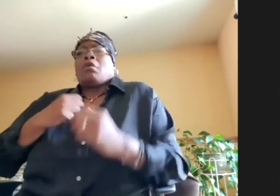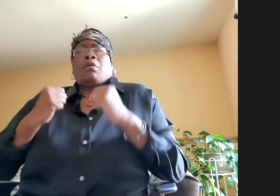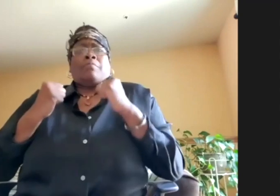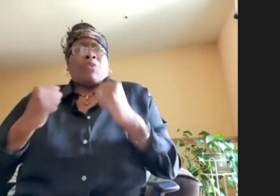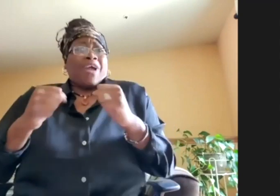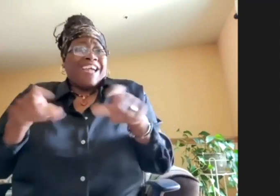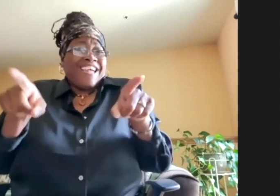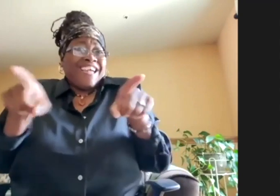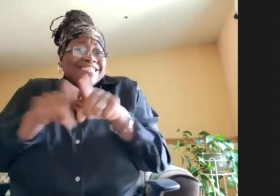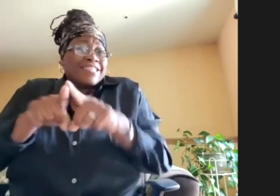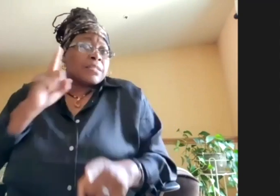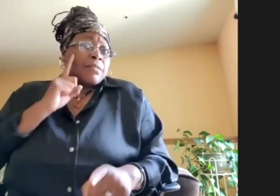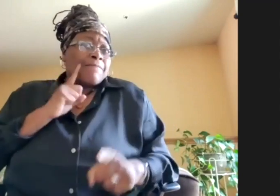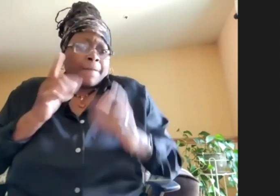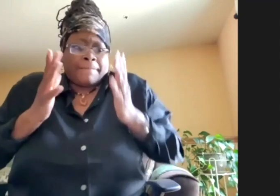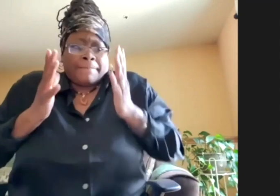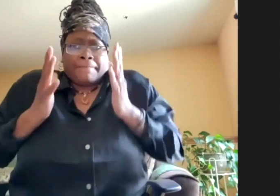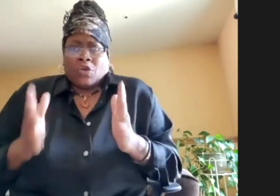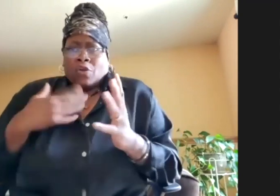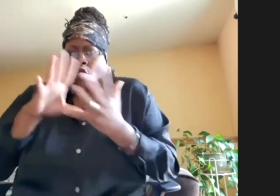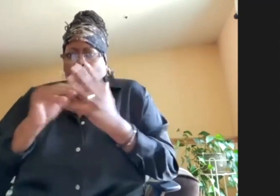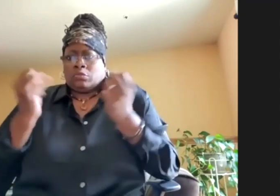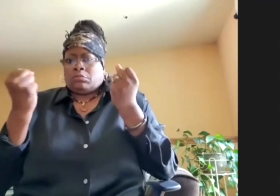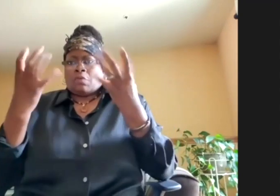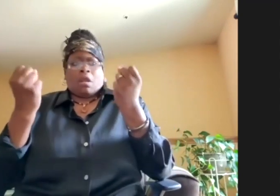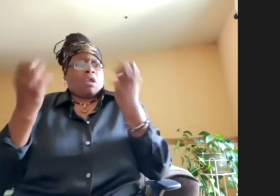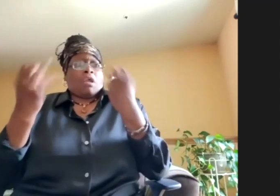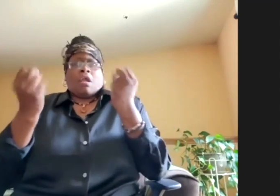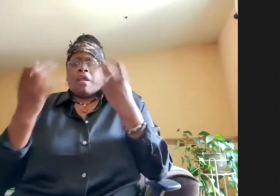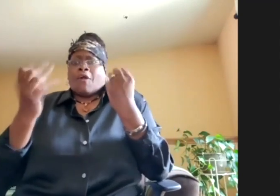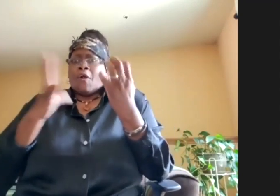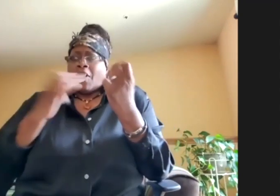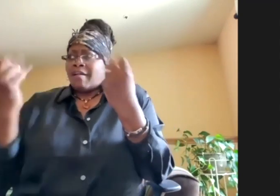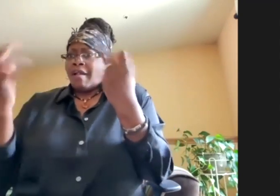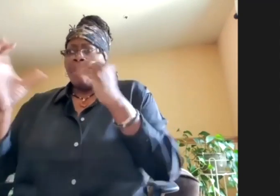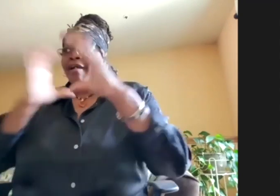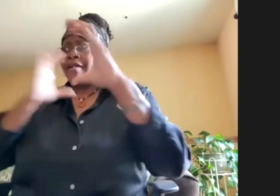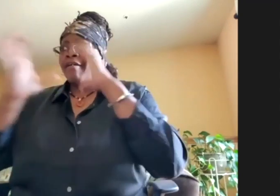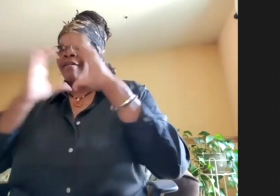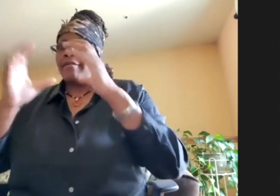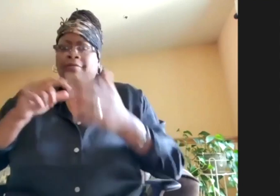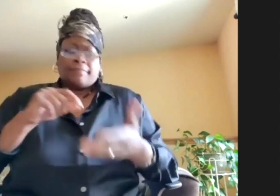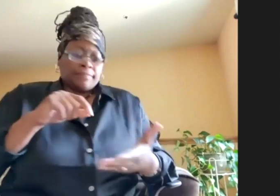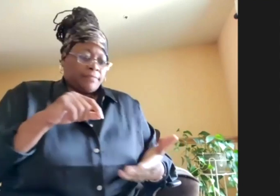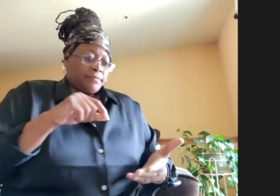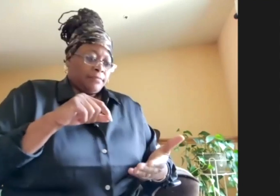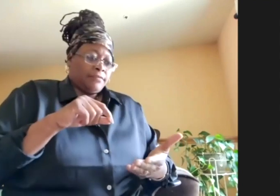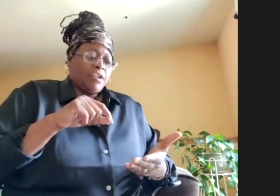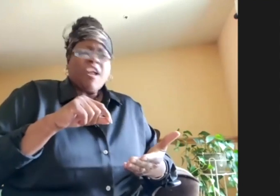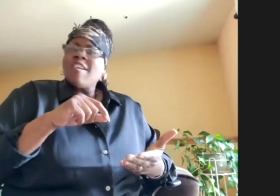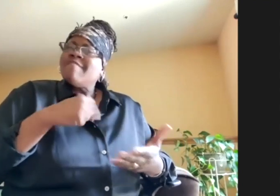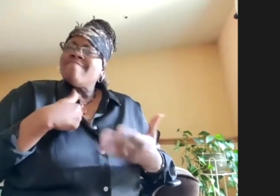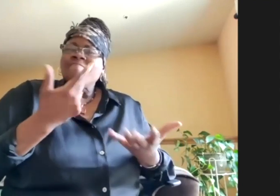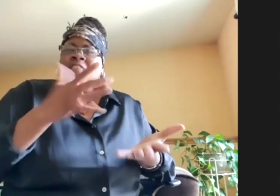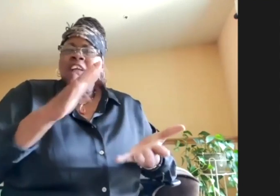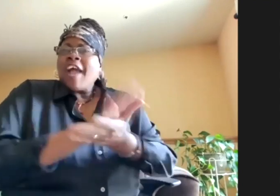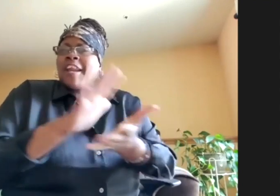And also, I would say as a deaf person, learning language, learning to communicate,